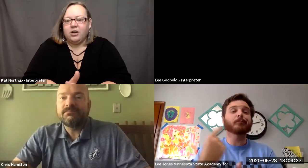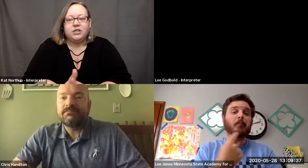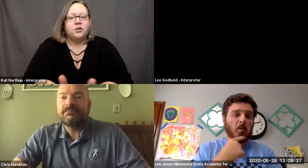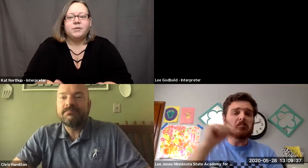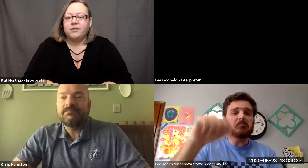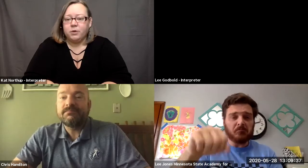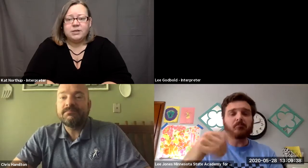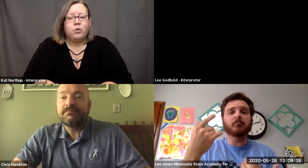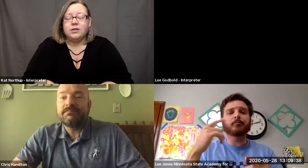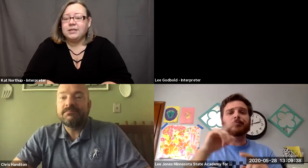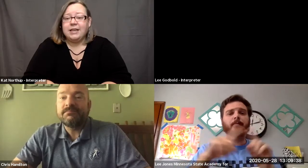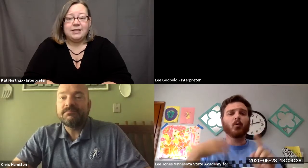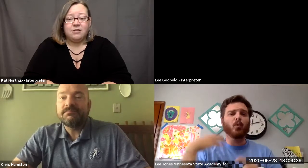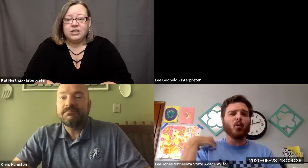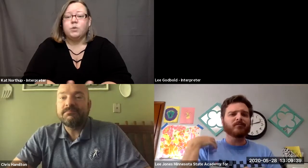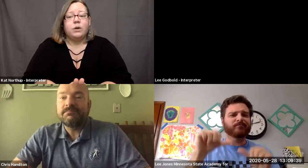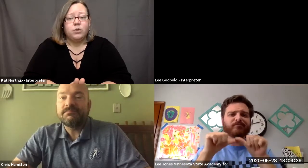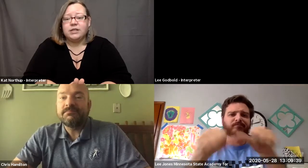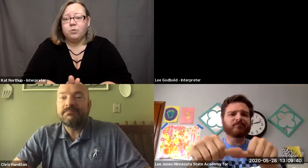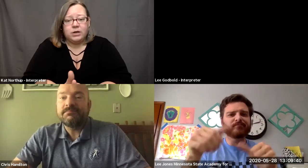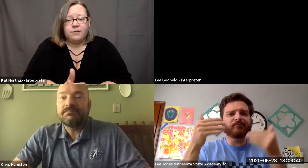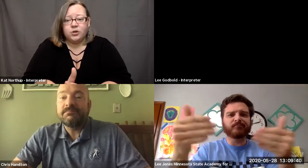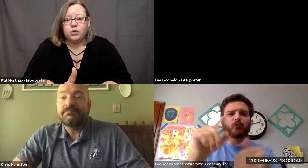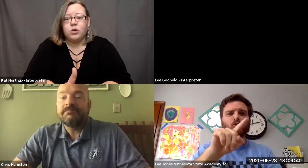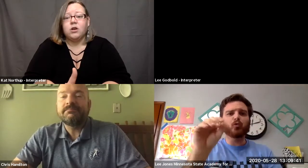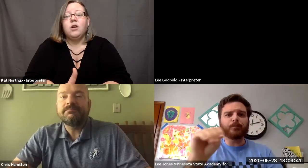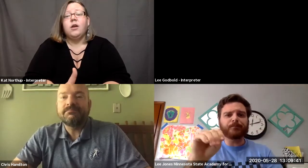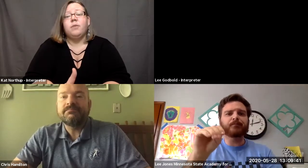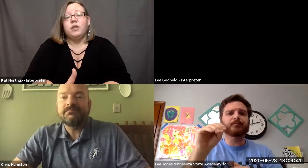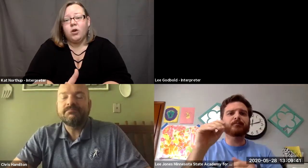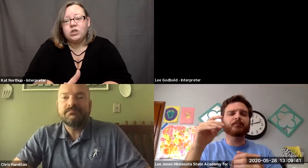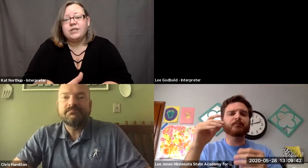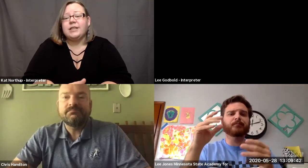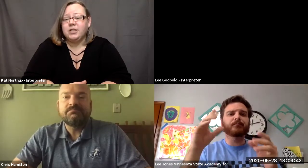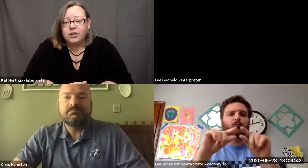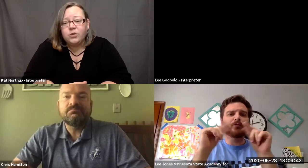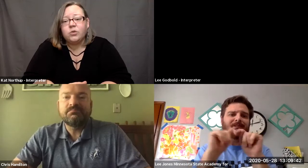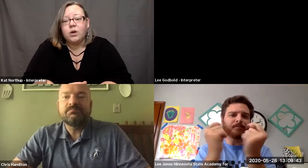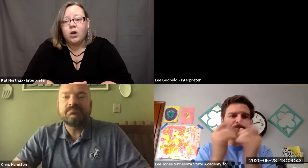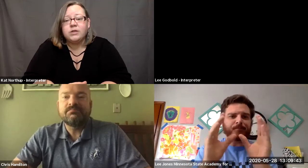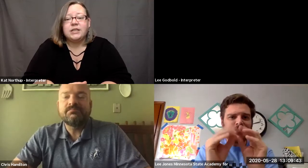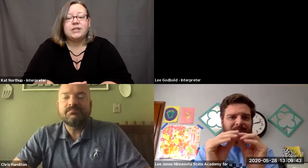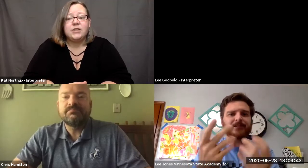in terms of spring sports cancellations, we were disappointed for sure, but the coaches continue hosting